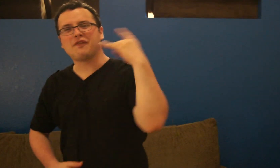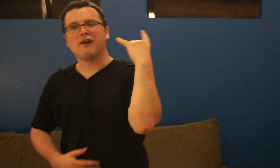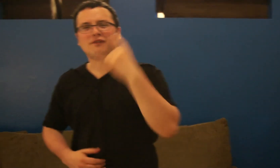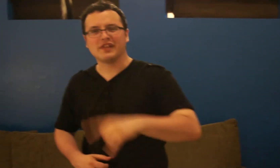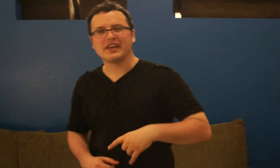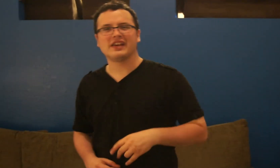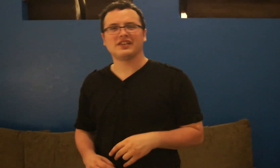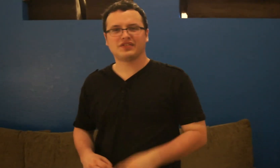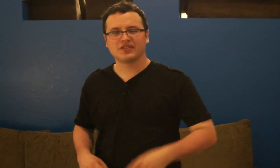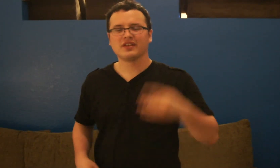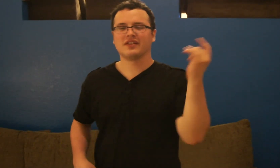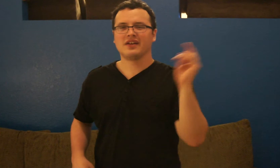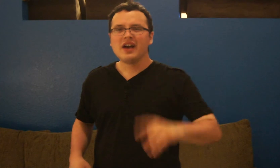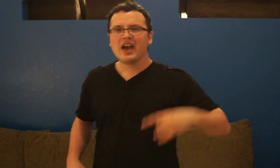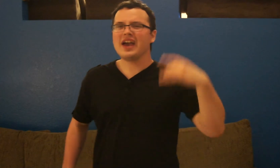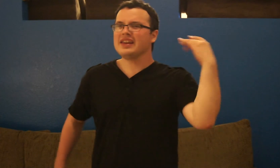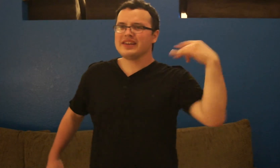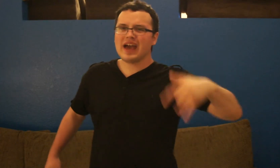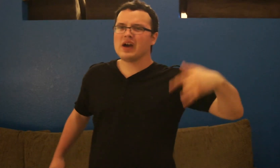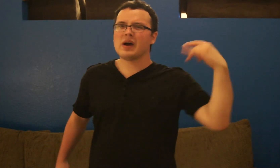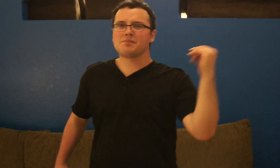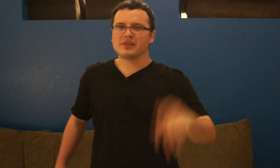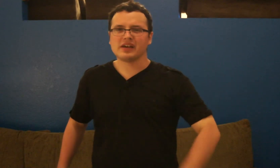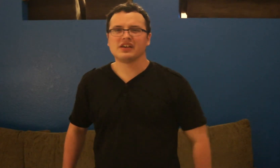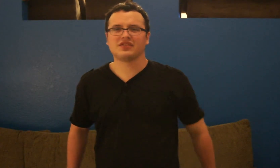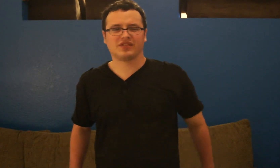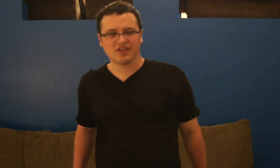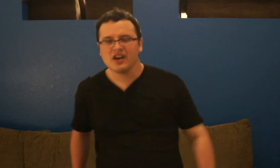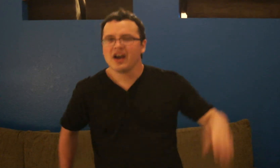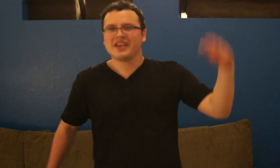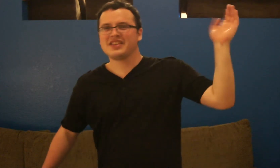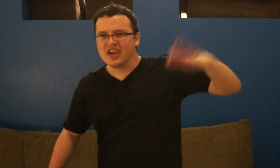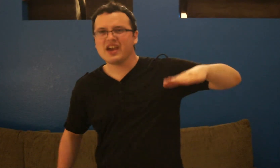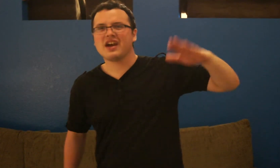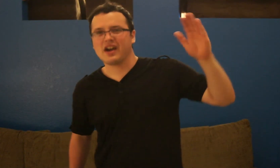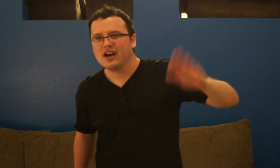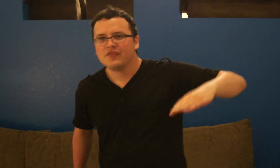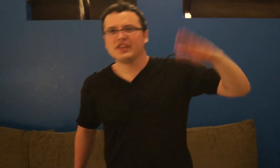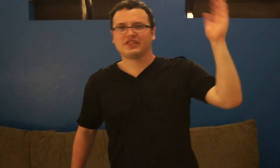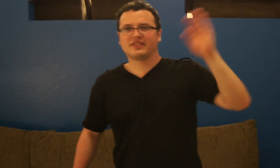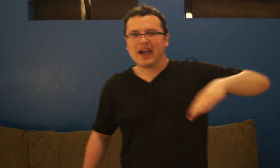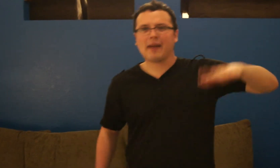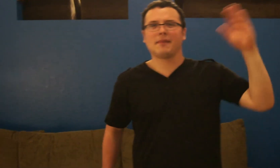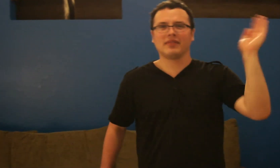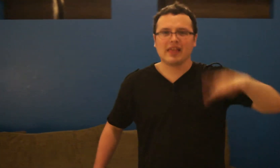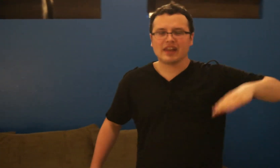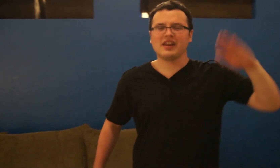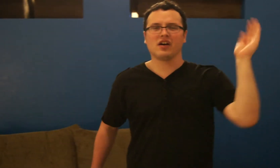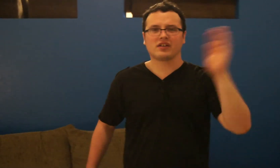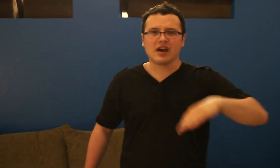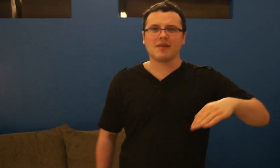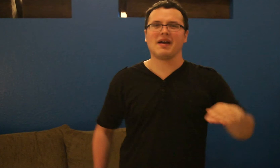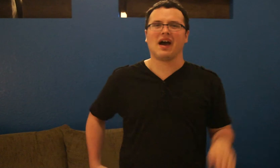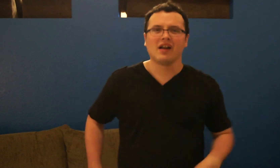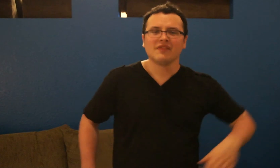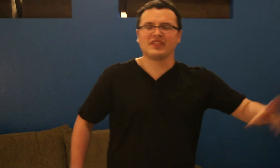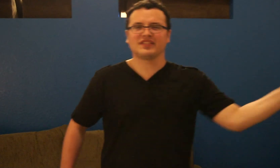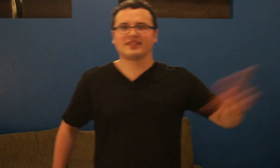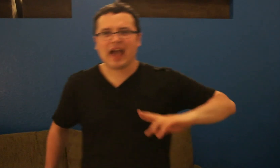of this, and now I'm pissed. Yeah, this time I'ma let it all come out. This time